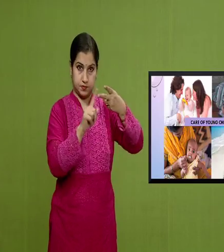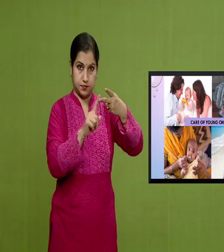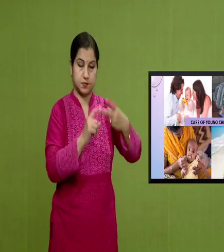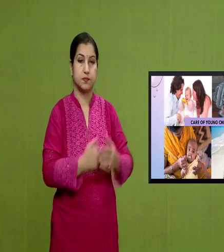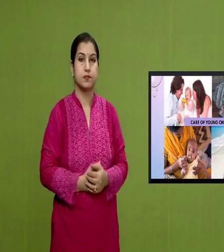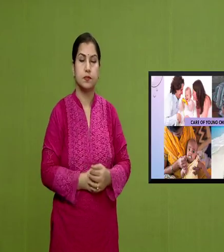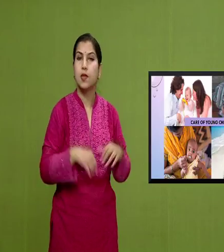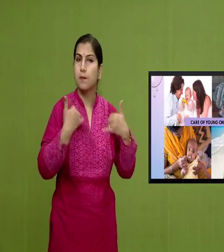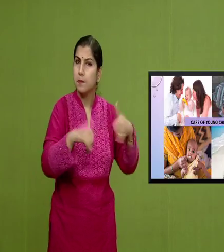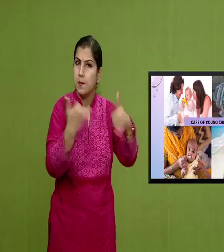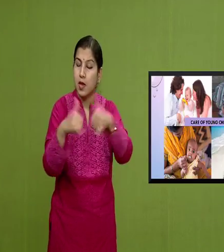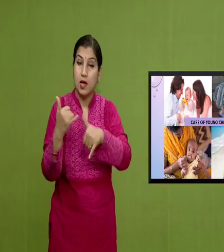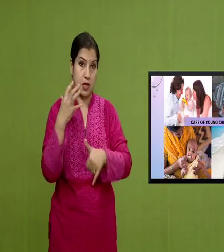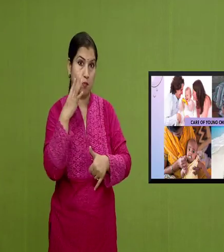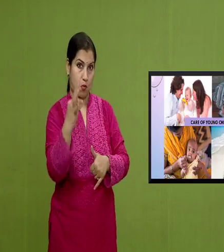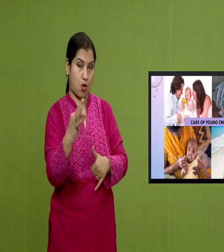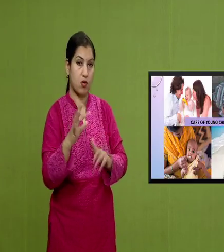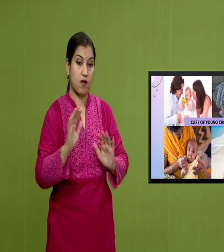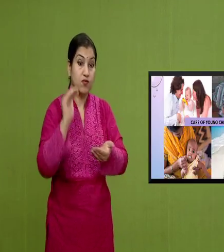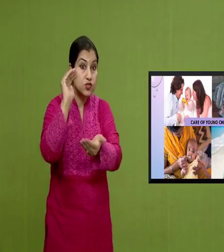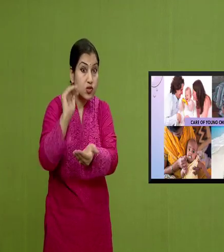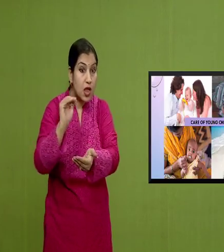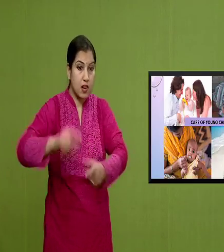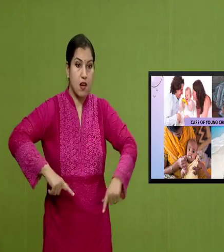Play is important in child's life